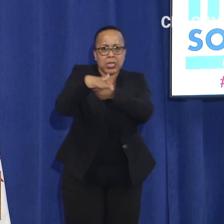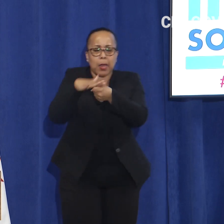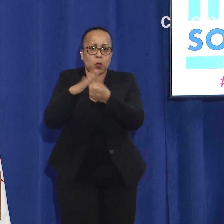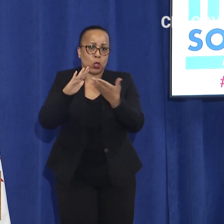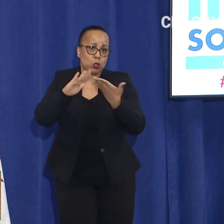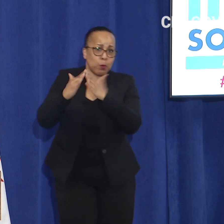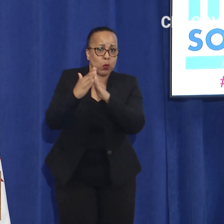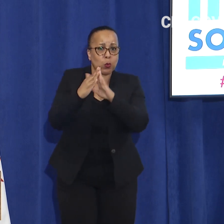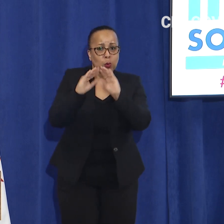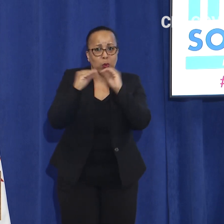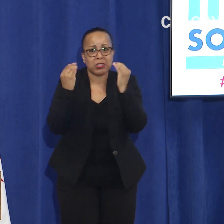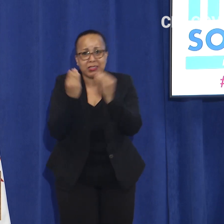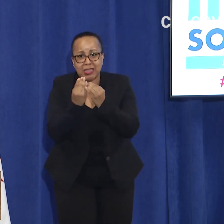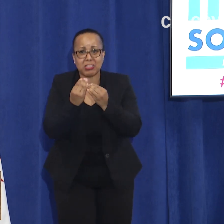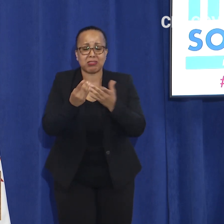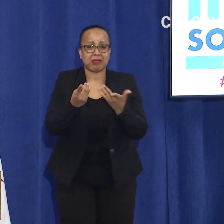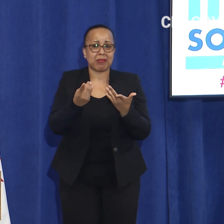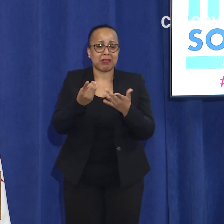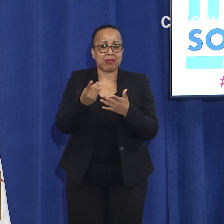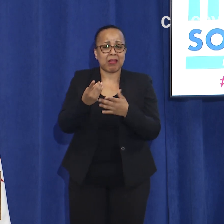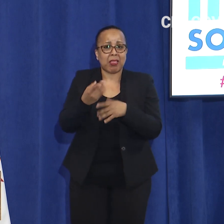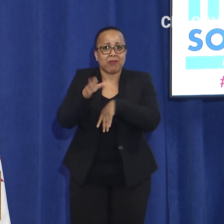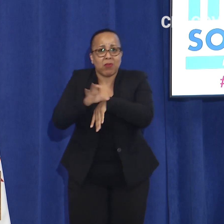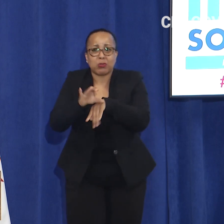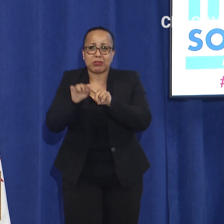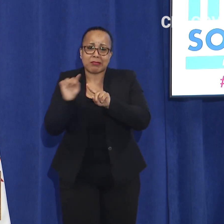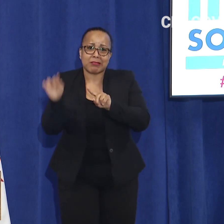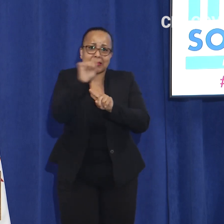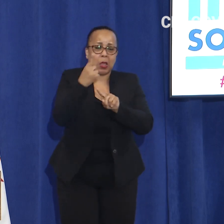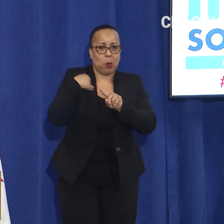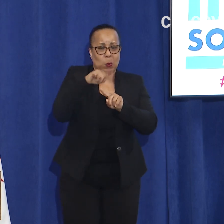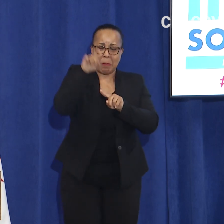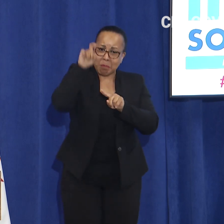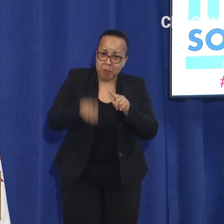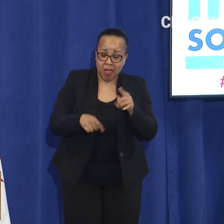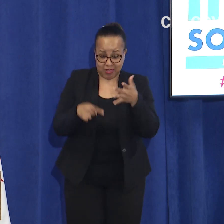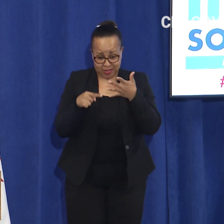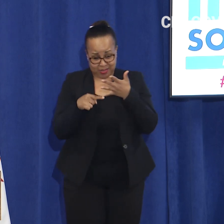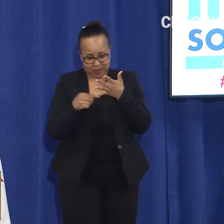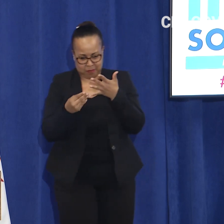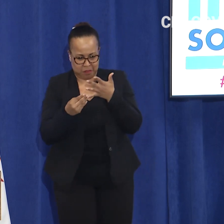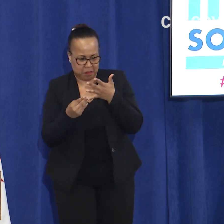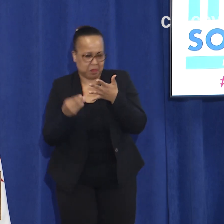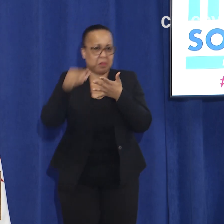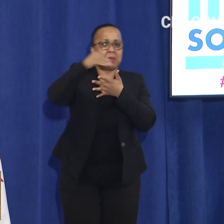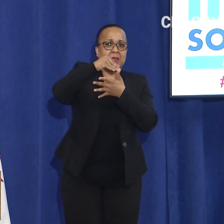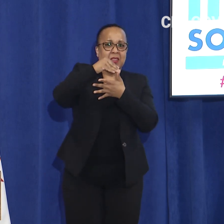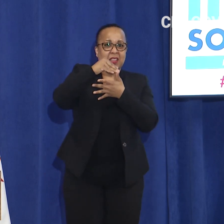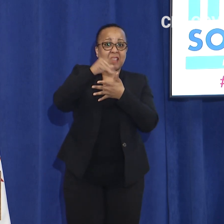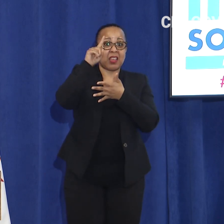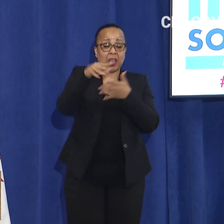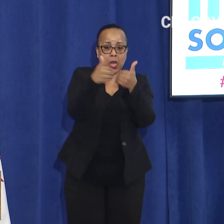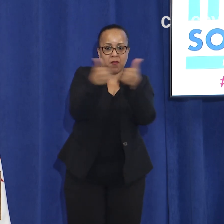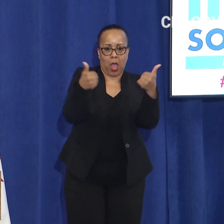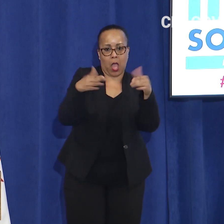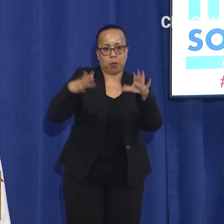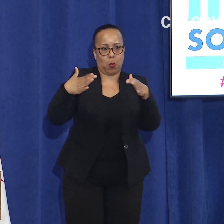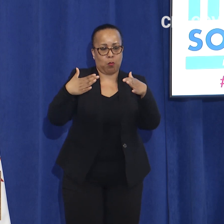community organizations, as a faith community. We must prioritize closing these